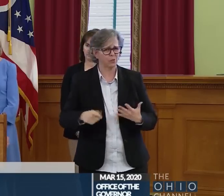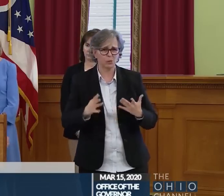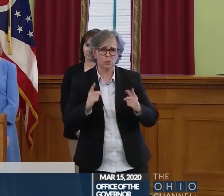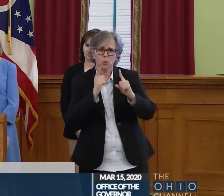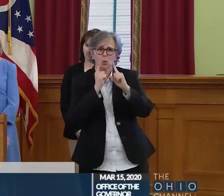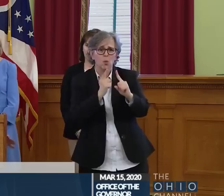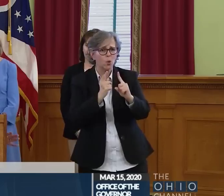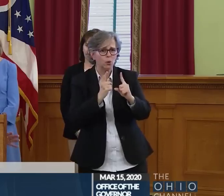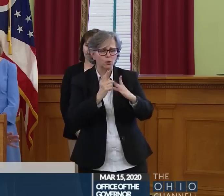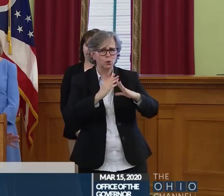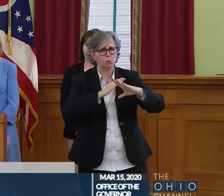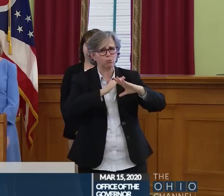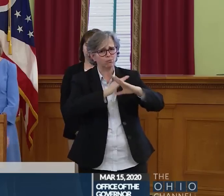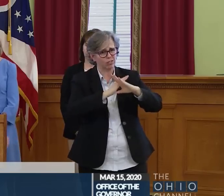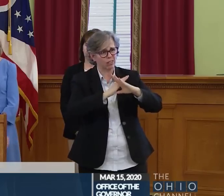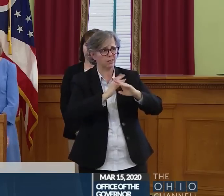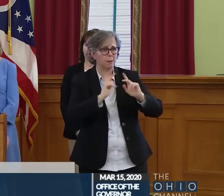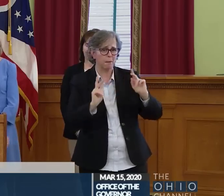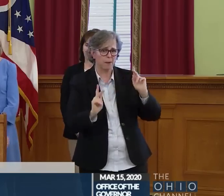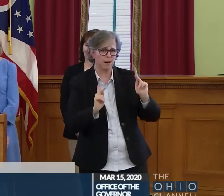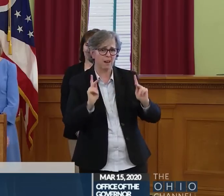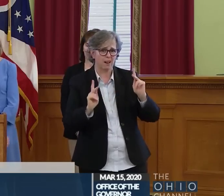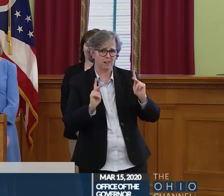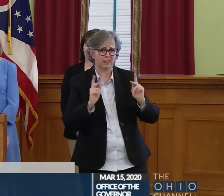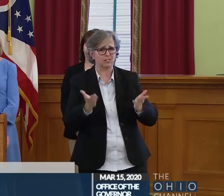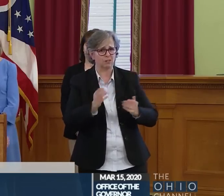everyone to get through this.